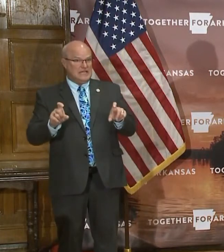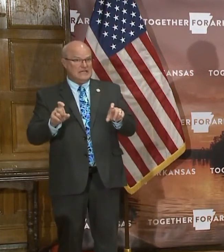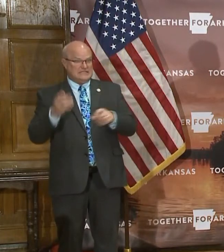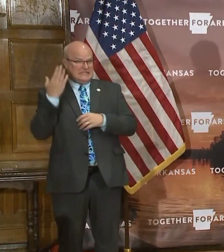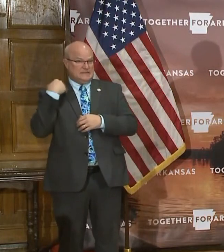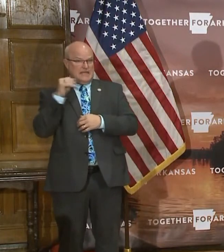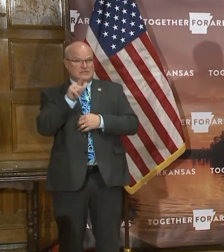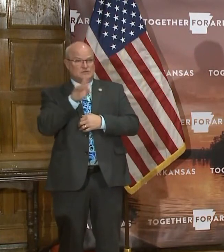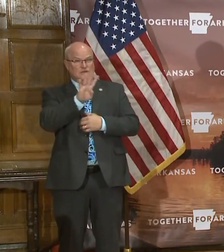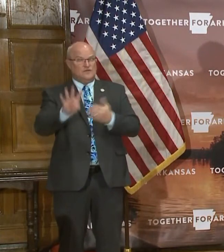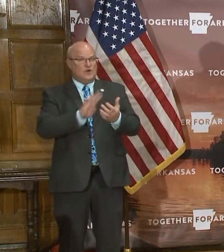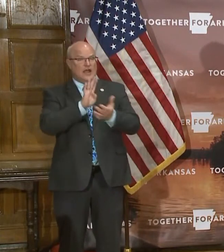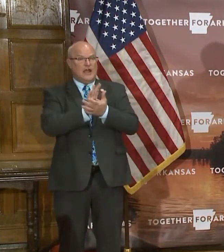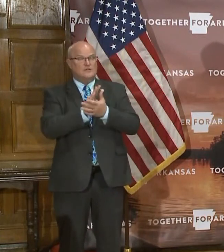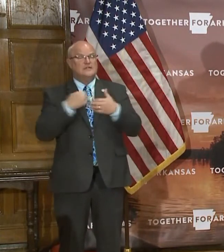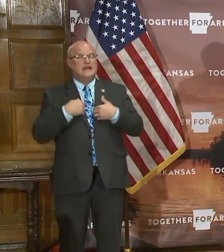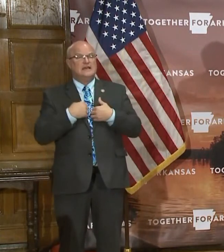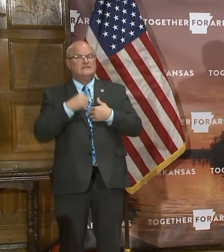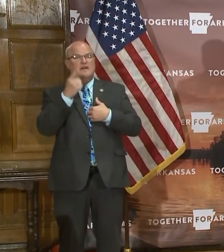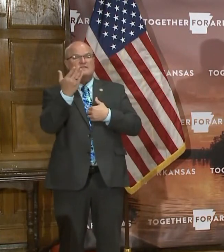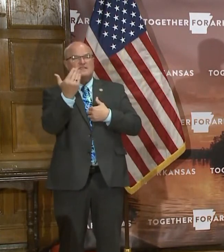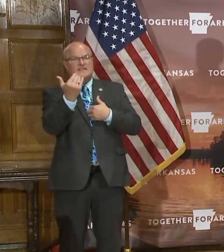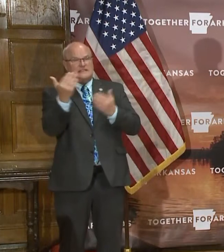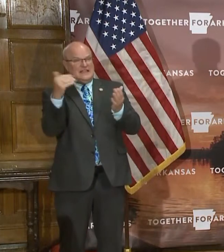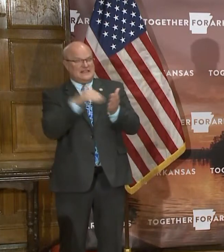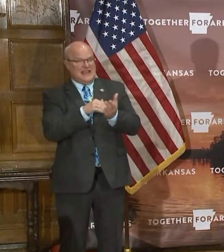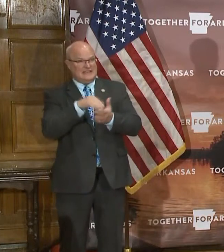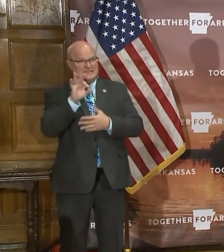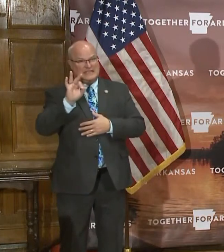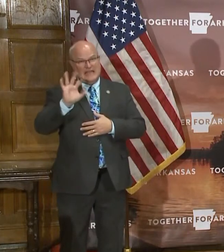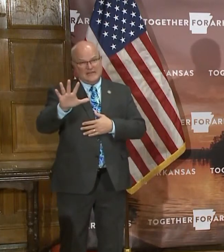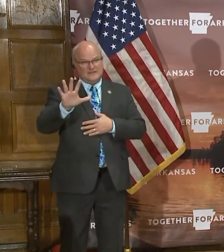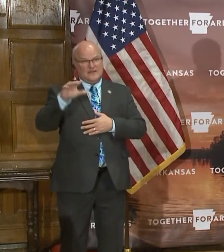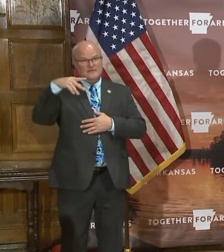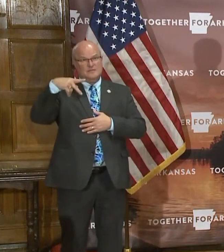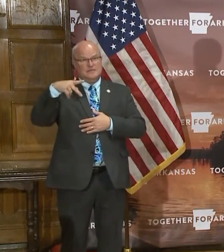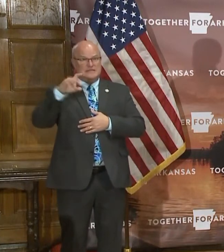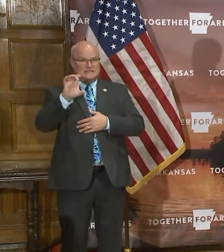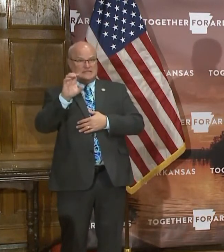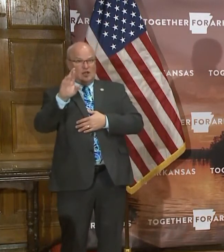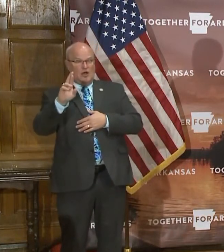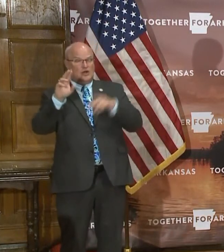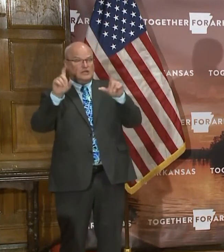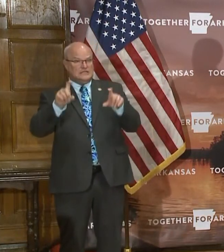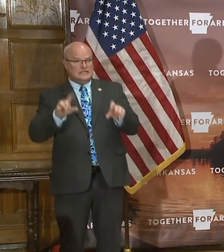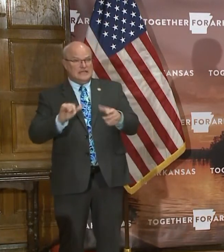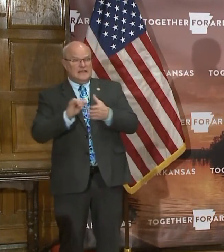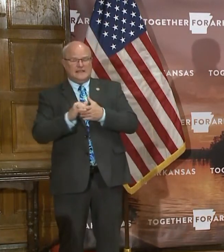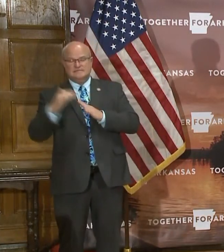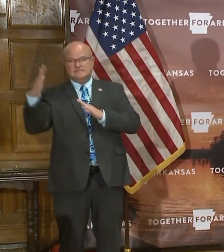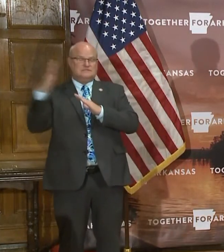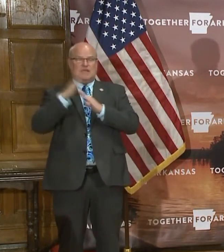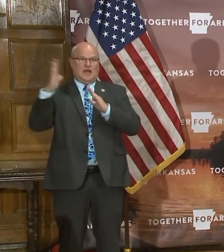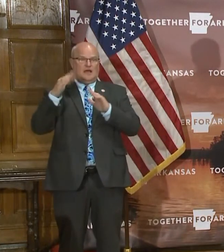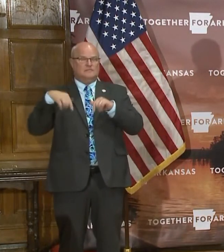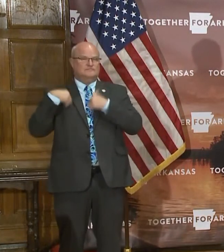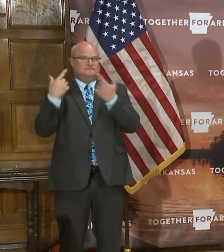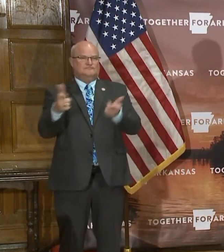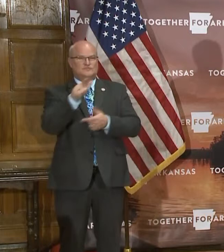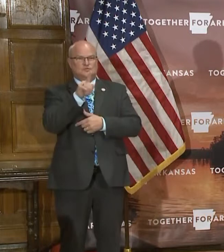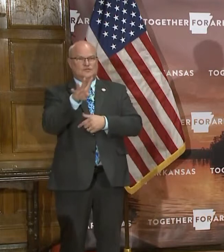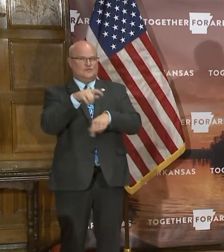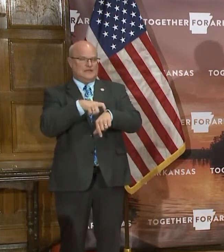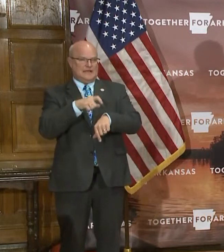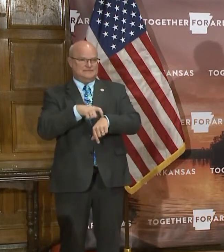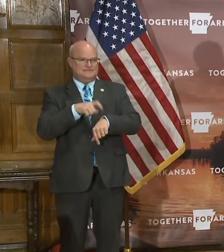in the last 24 hours, we have done 15,095 PCR tests, which is a record in a 24-hour